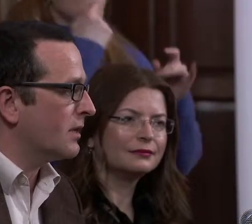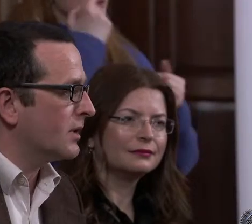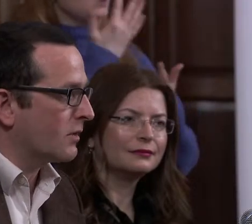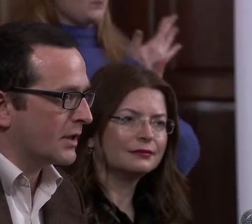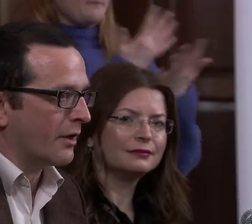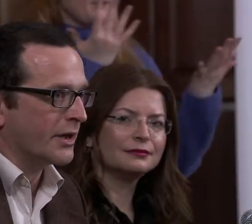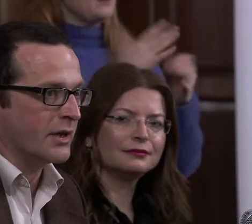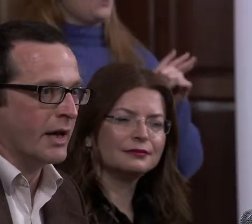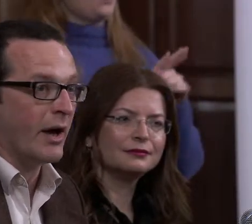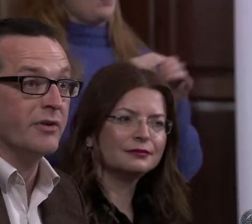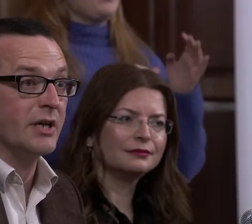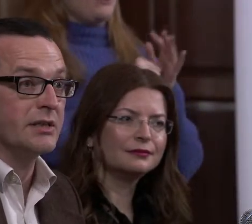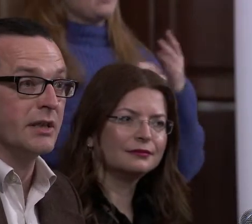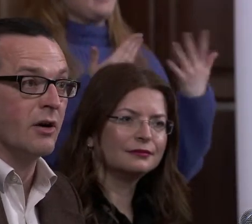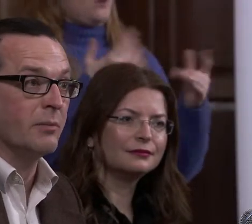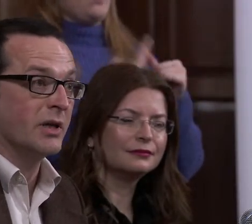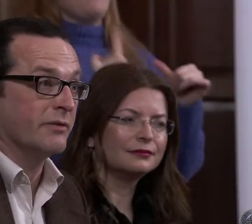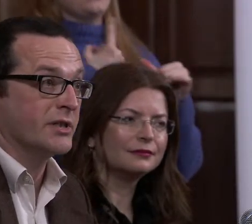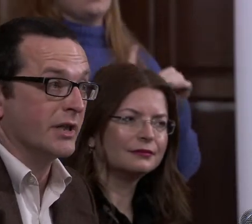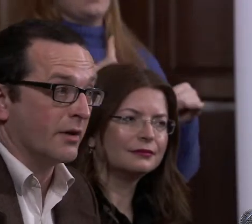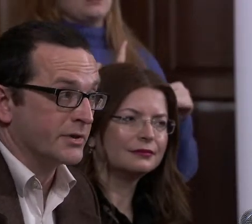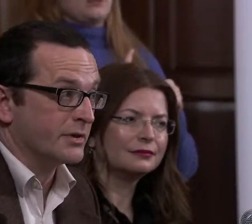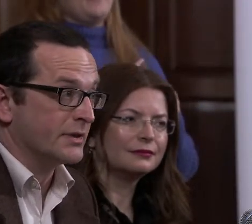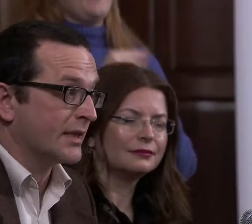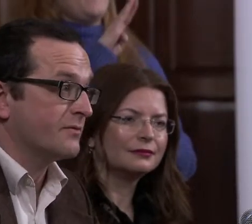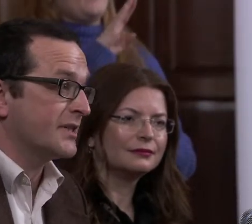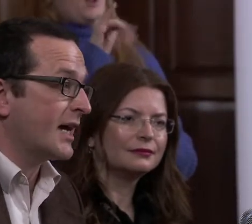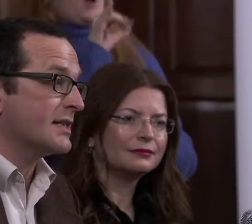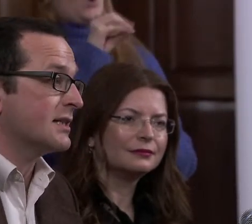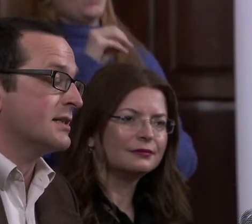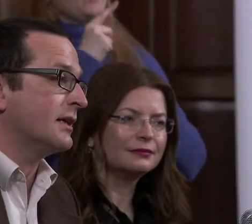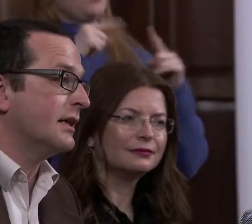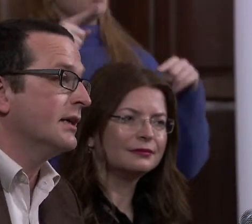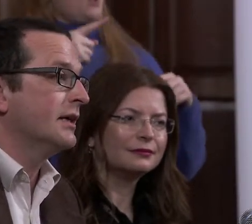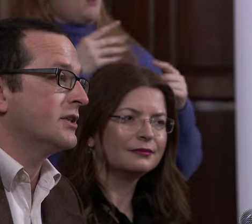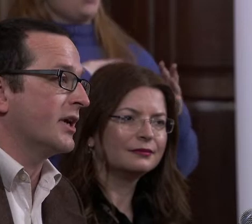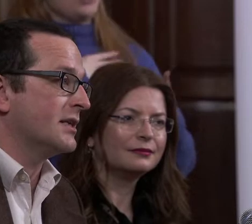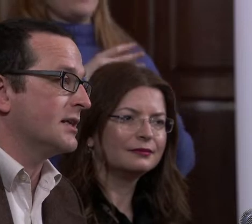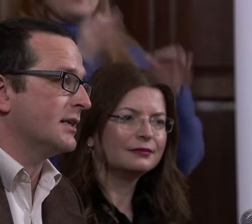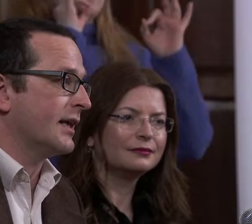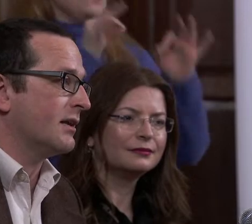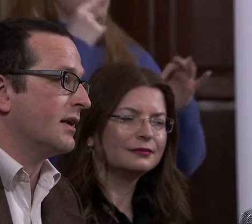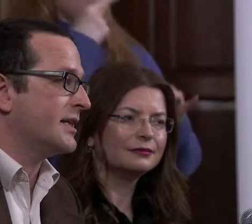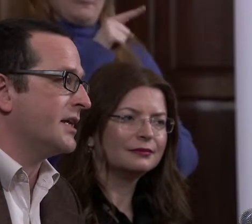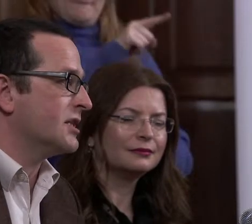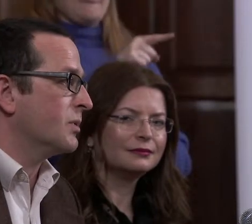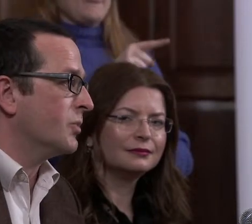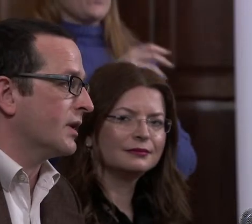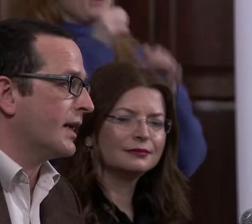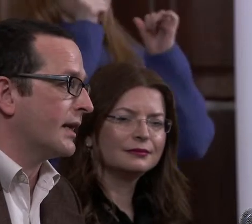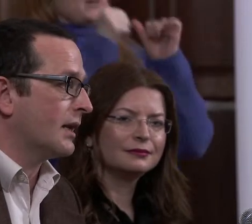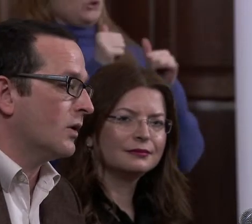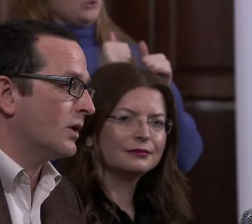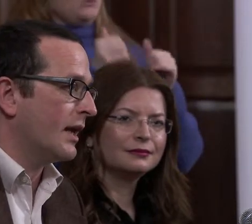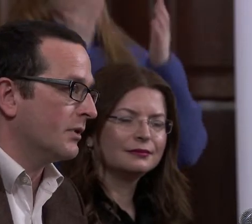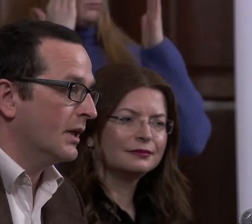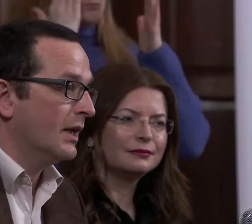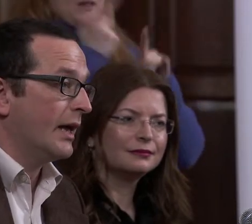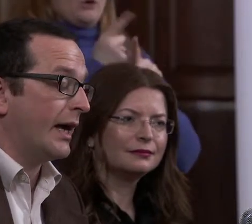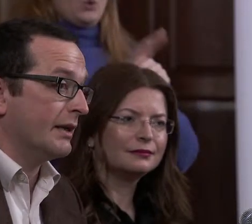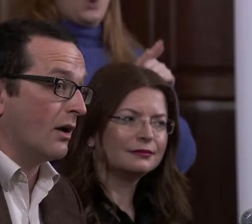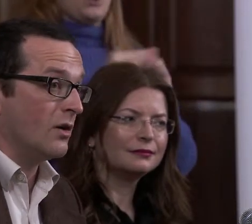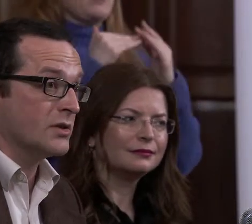so many of the local authorities are now advertising and hiring biodiversity officers, and that's fantastic to see. It's great to see that attention has been put on that at a local